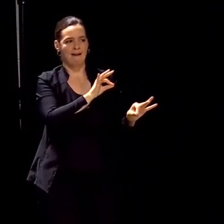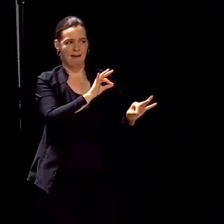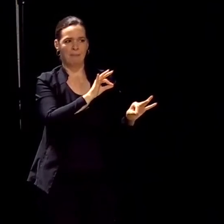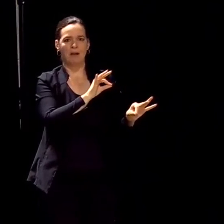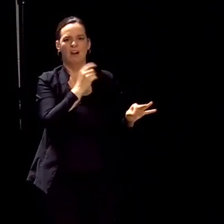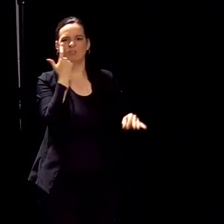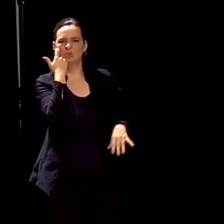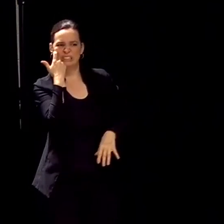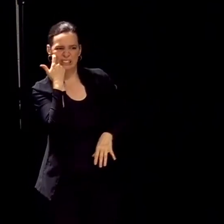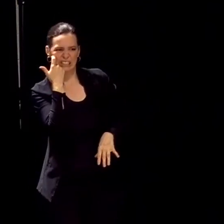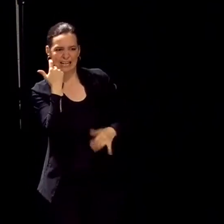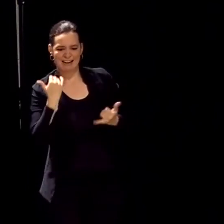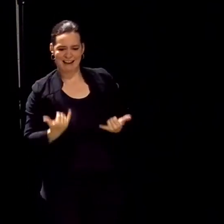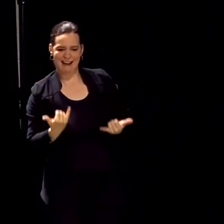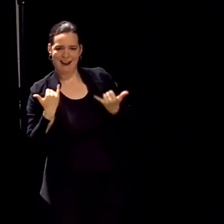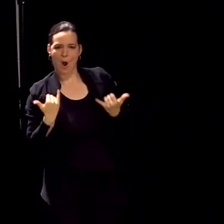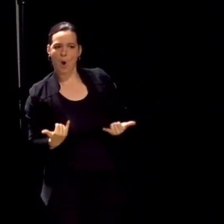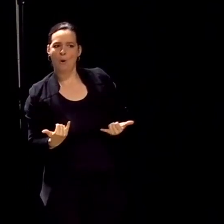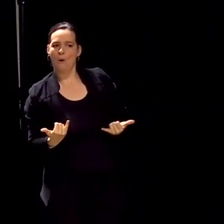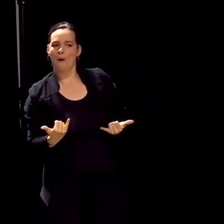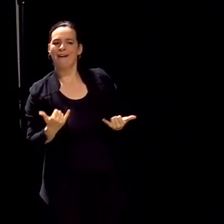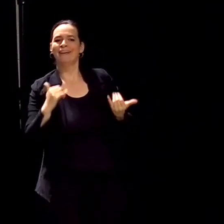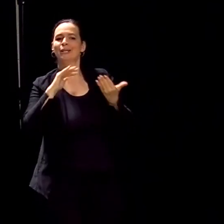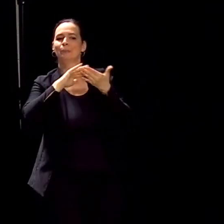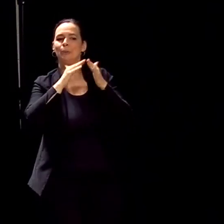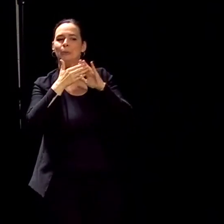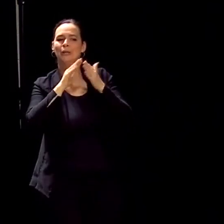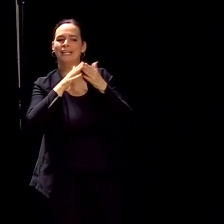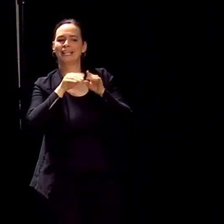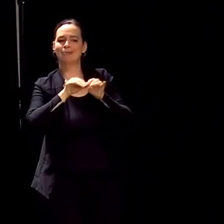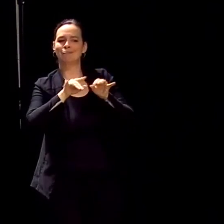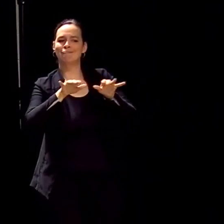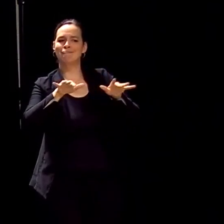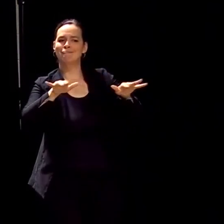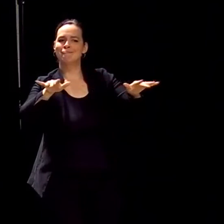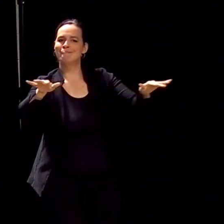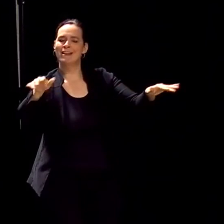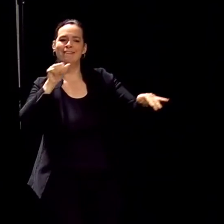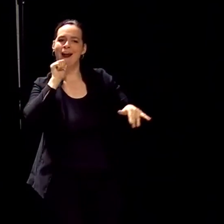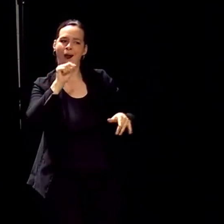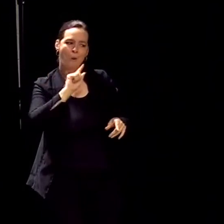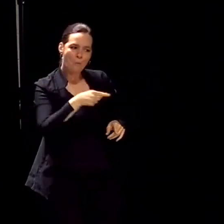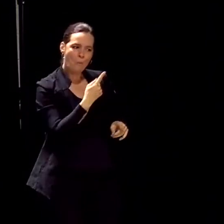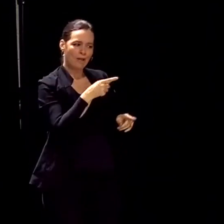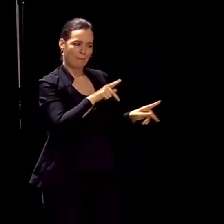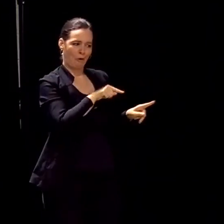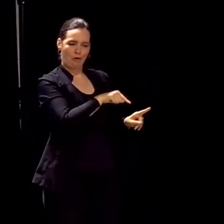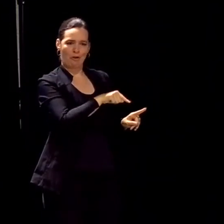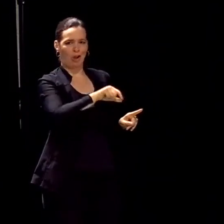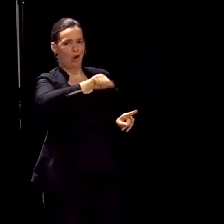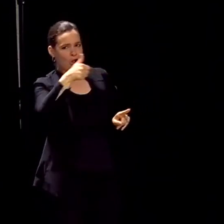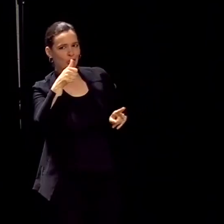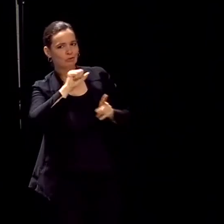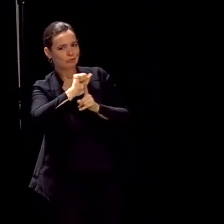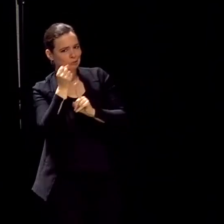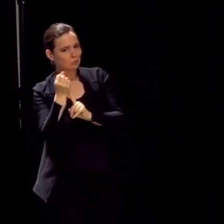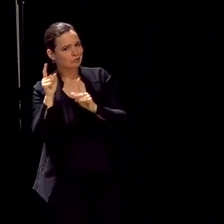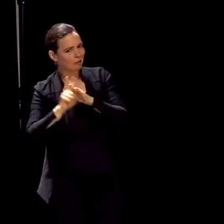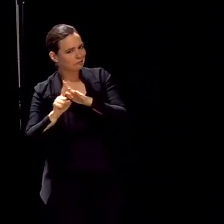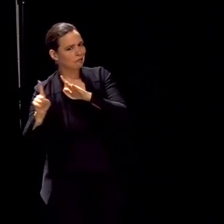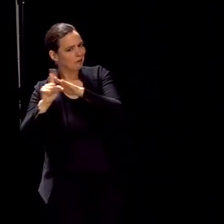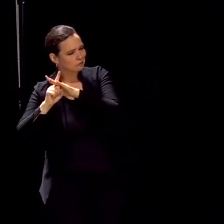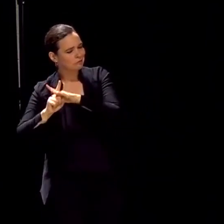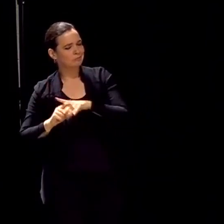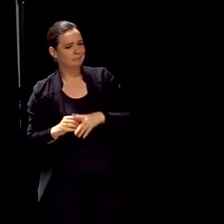seeing now is more broad-based spread on the campus, which is going to drive a lot of cases if you don't do some things to mitigate it. So